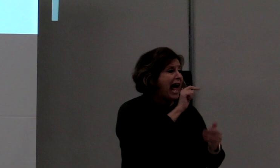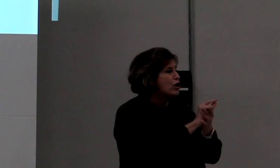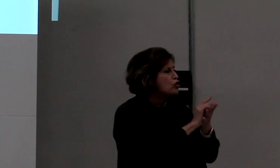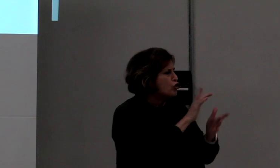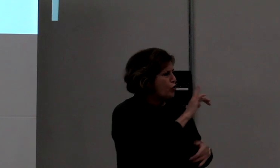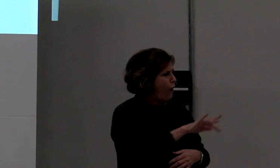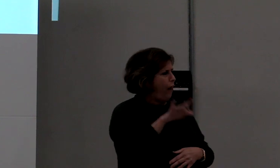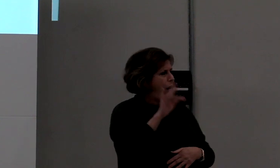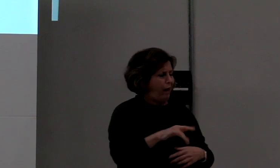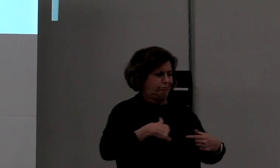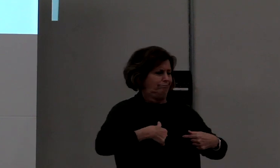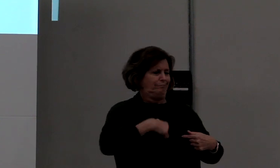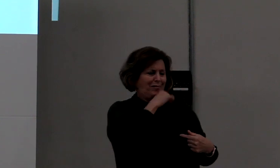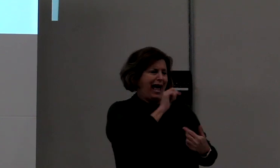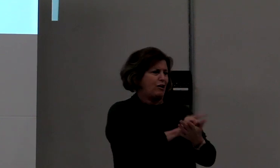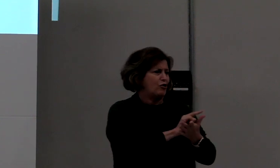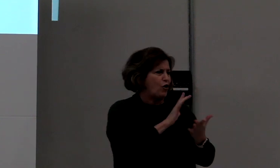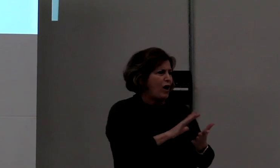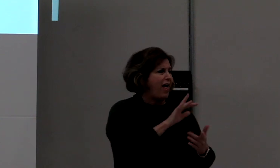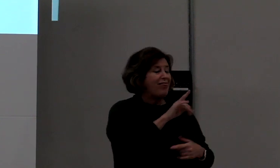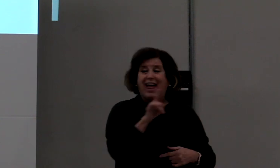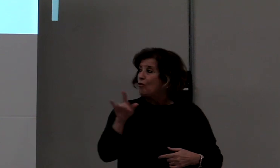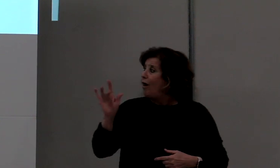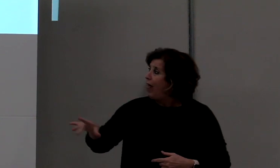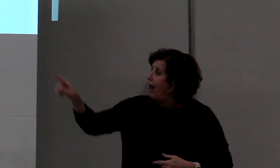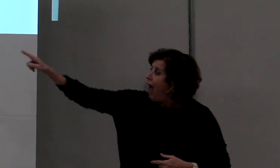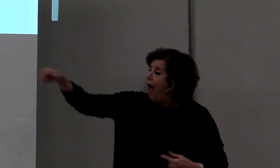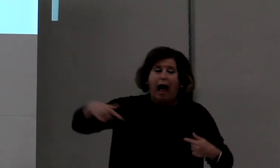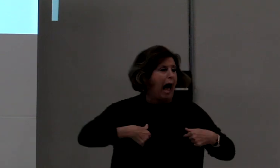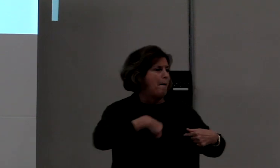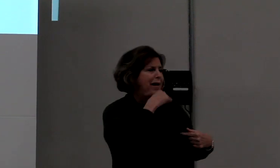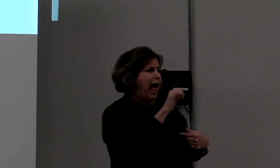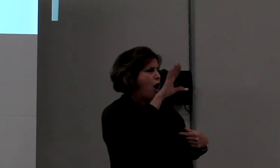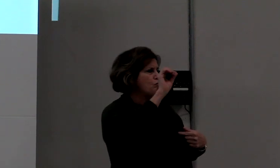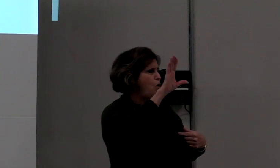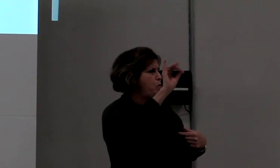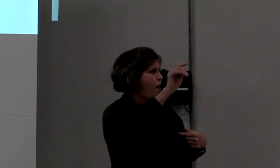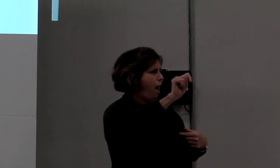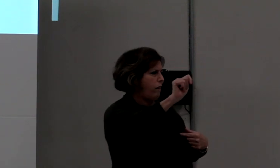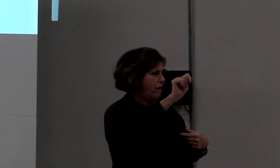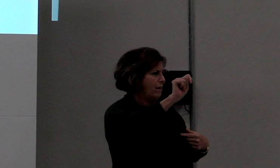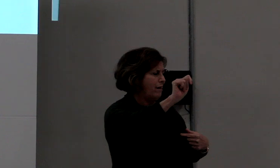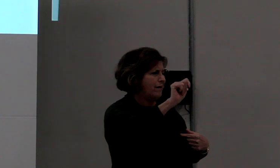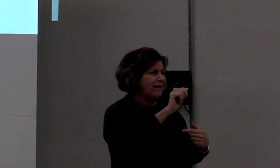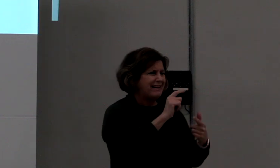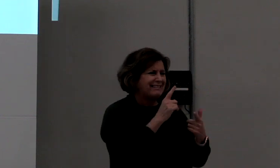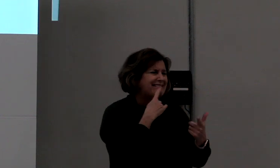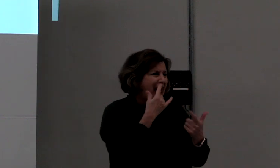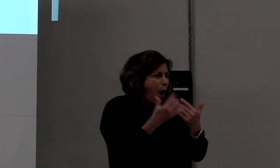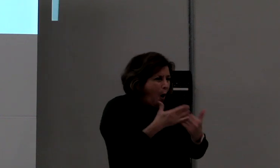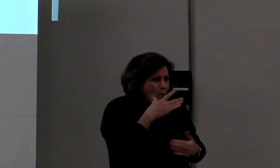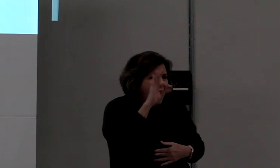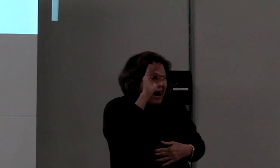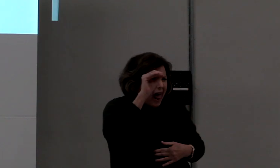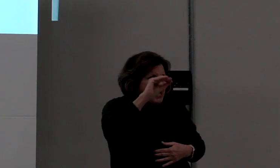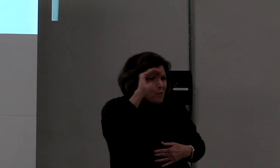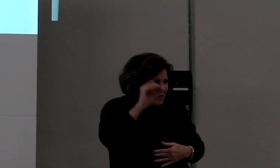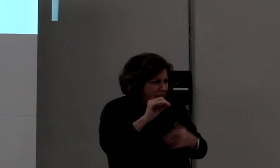then click the I'm not a robot box, okay? Pretty simple. We're 90% done already.